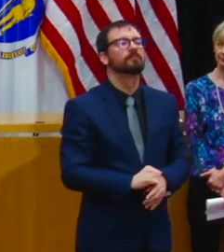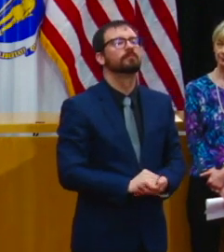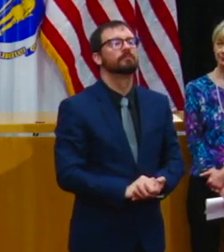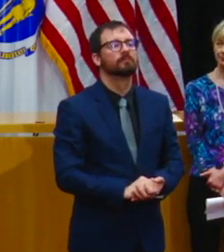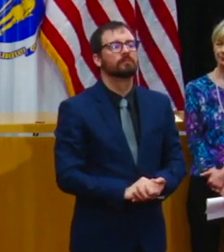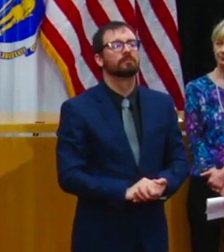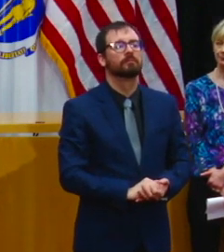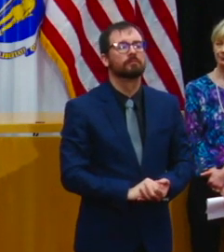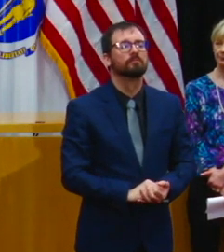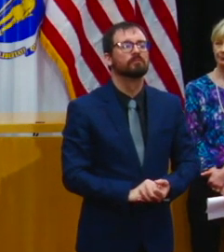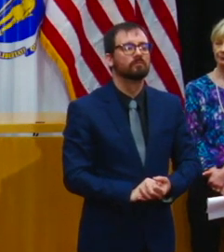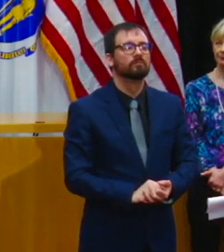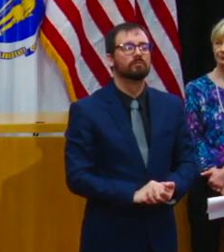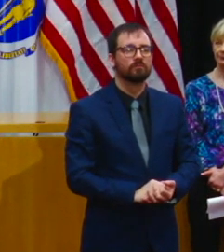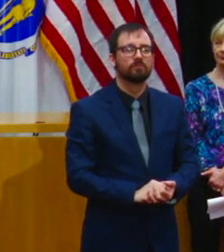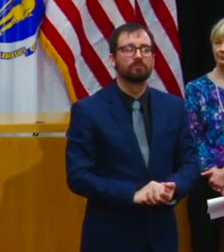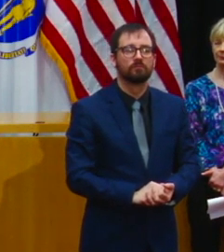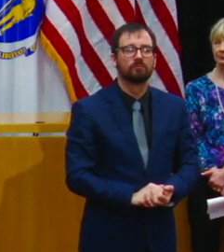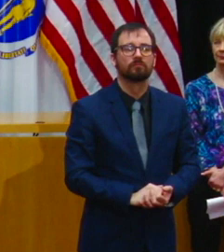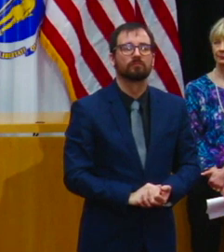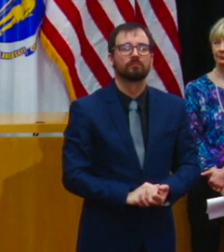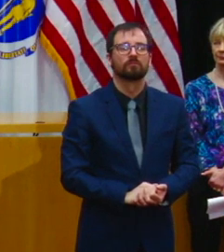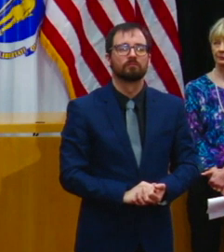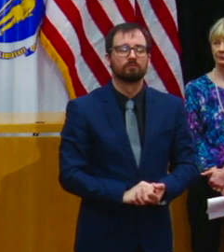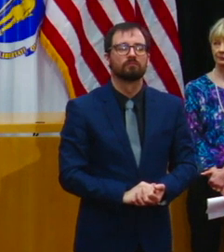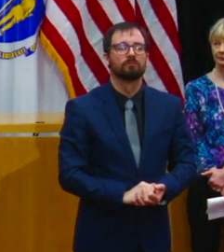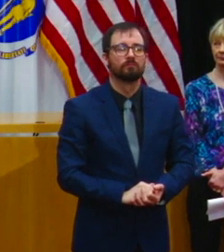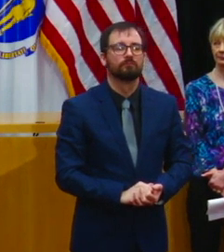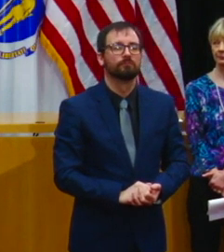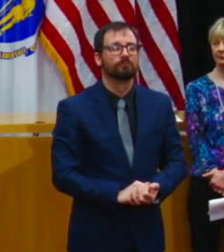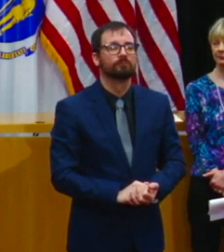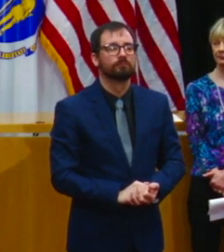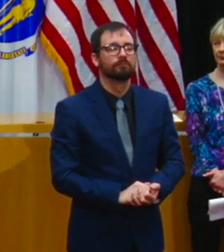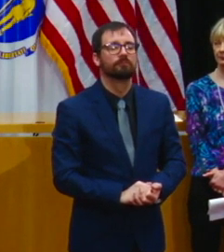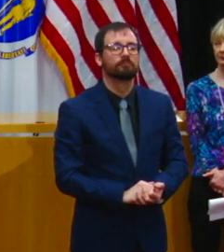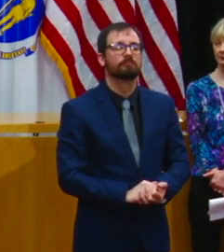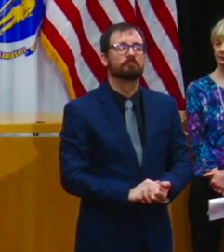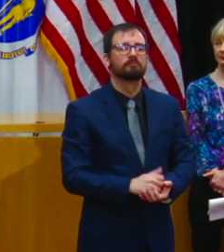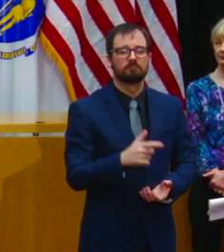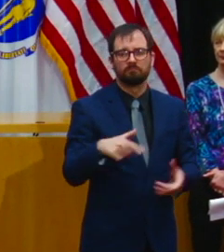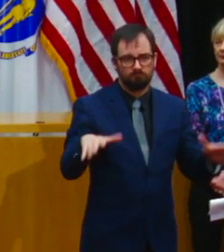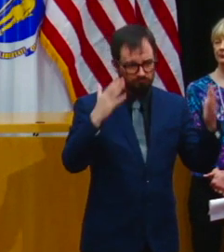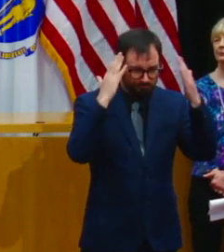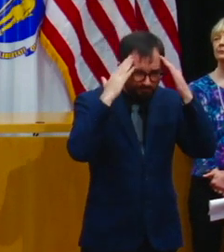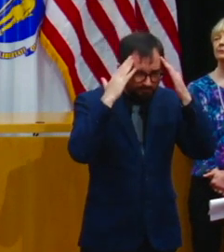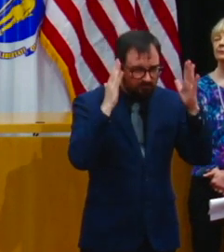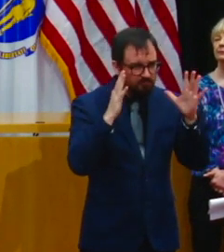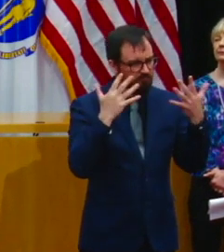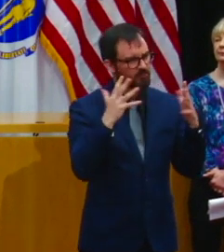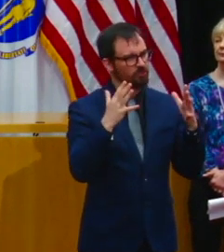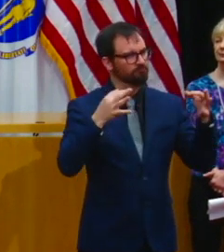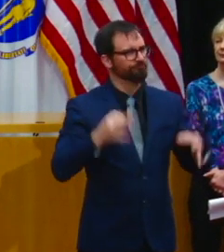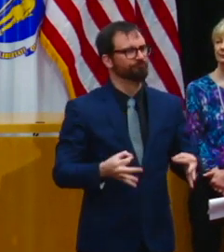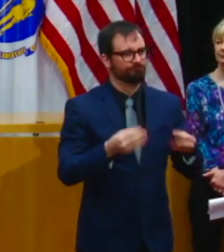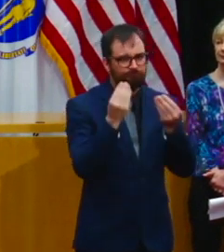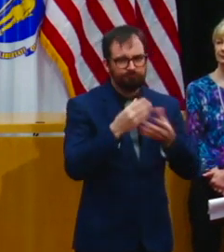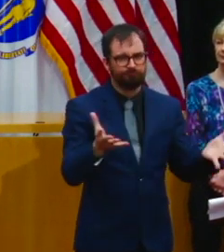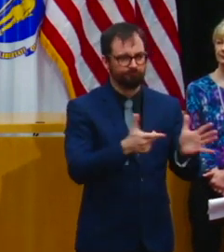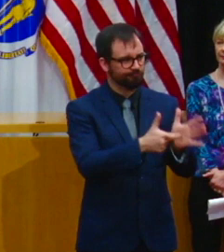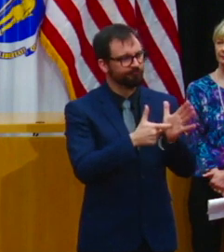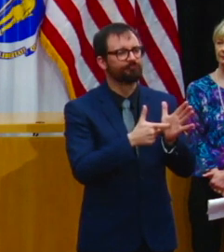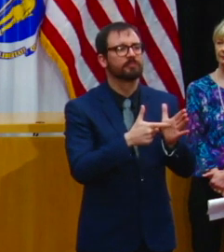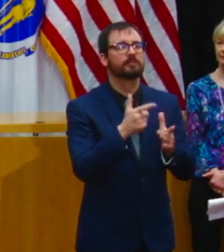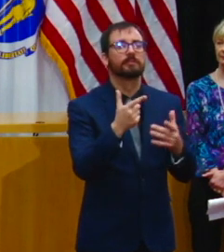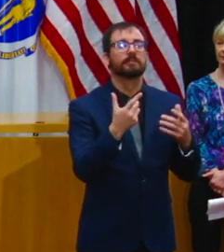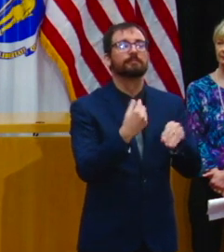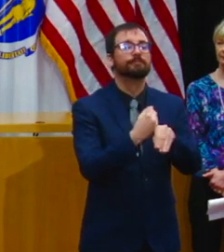has made telehealth available to everyone to help you talk to your doctors and other clinicians and to get medical attention without leaving